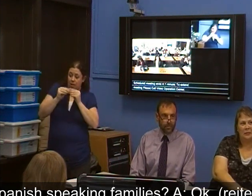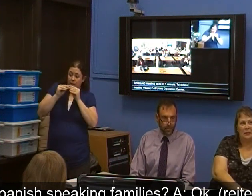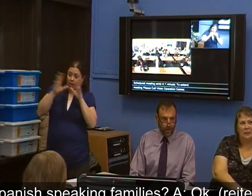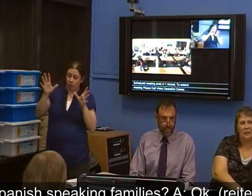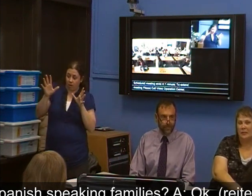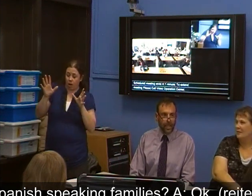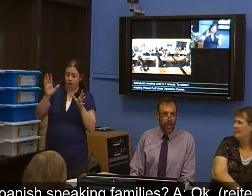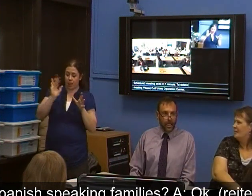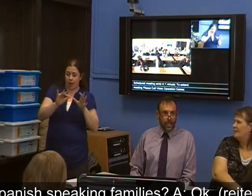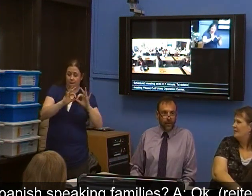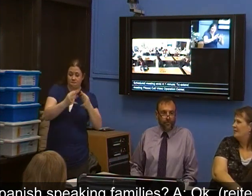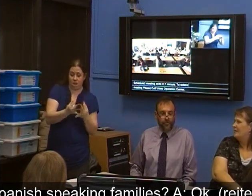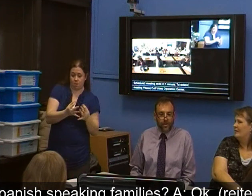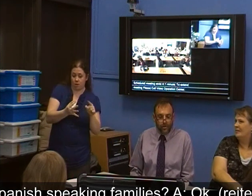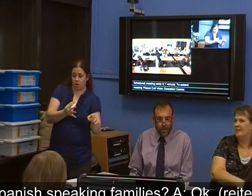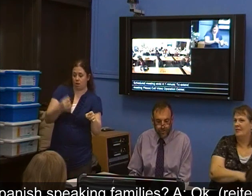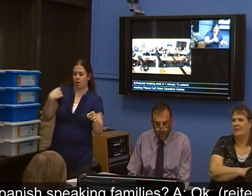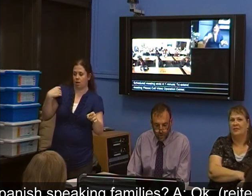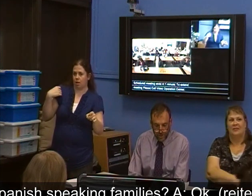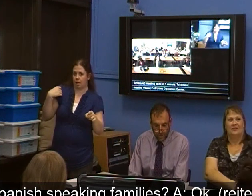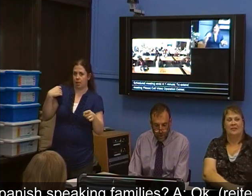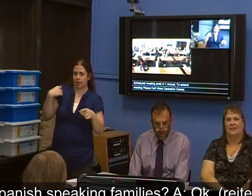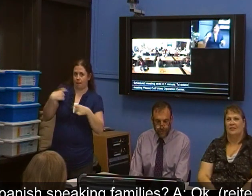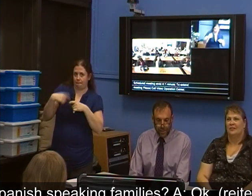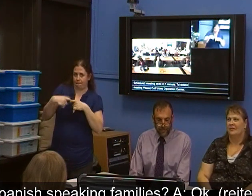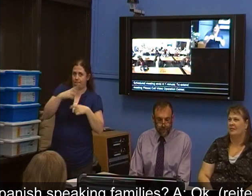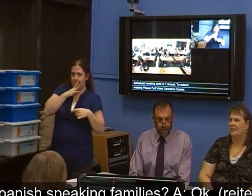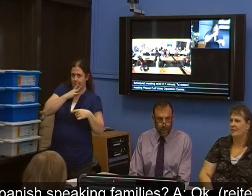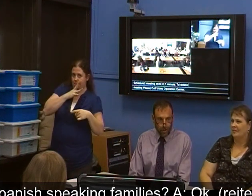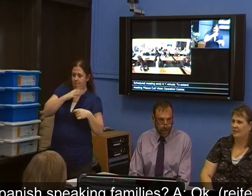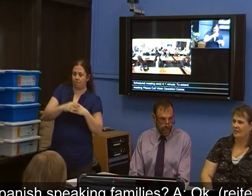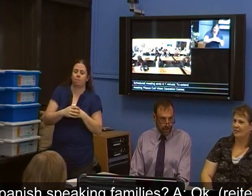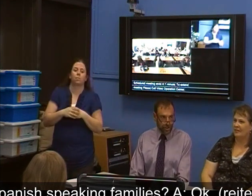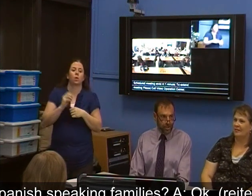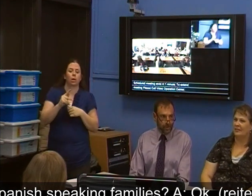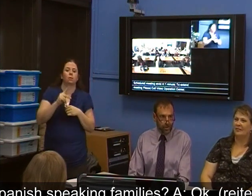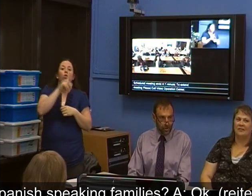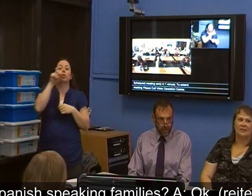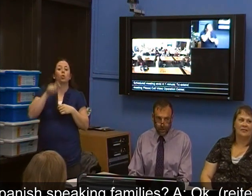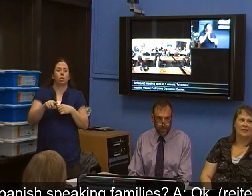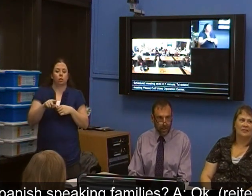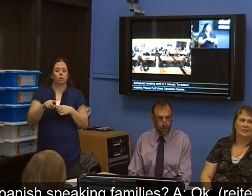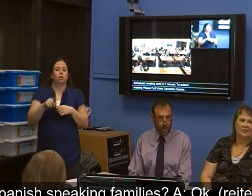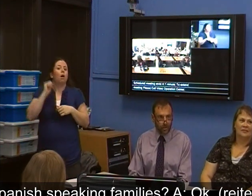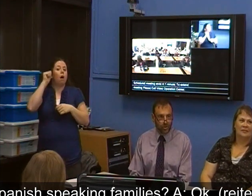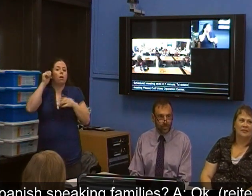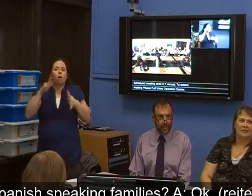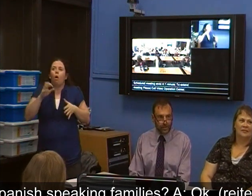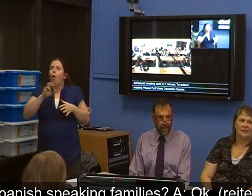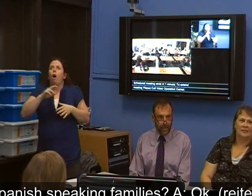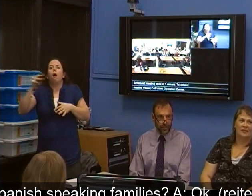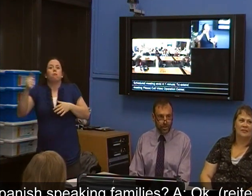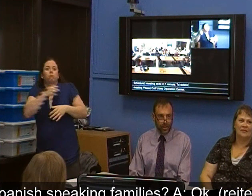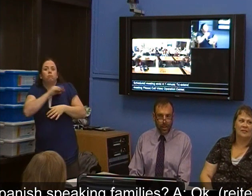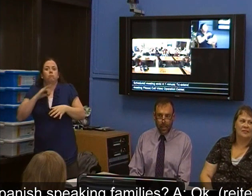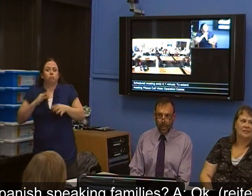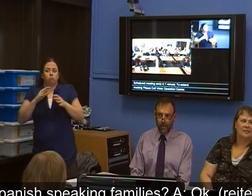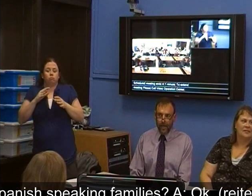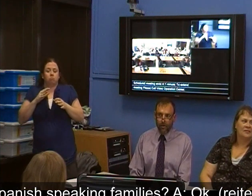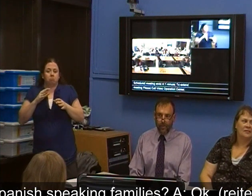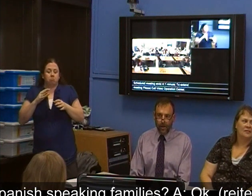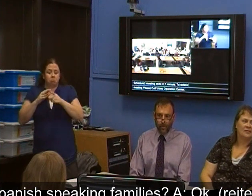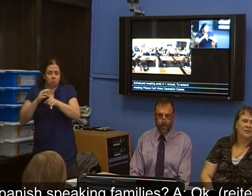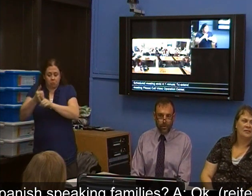Okay. If there is, the question was, if you have an audiologist, but it could be anyone, who speaks Spanish, and they are